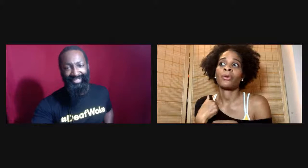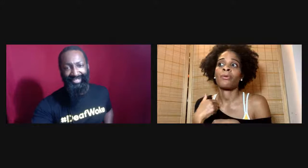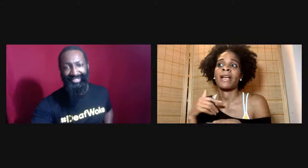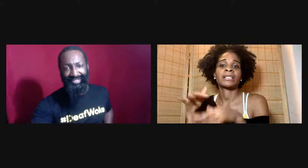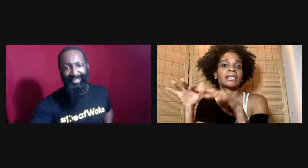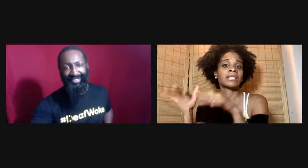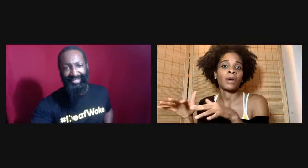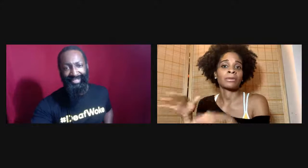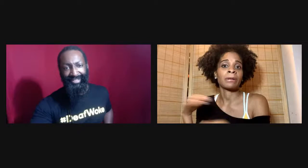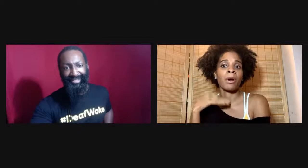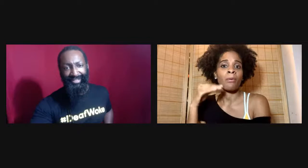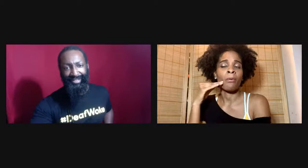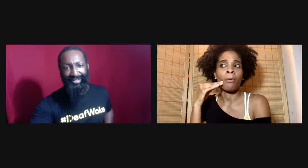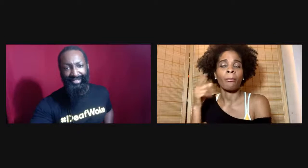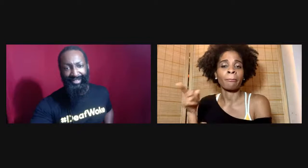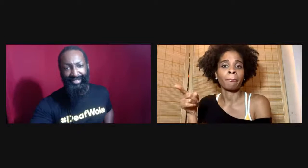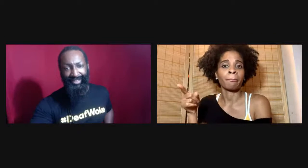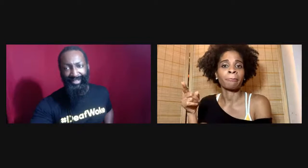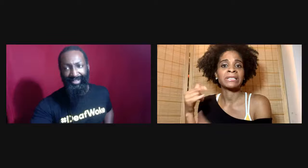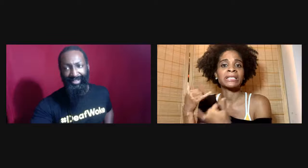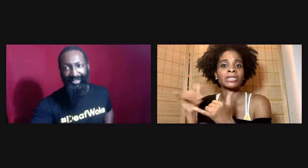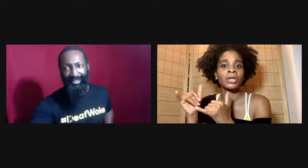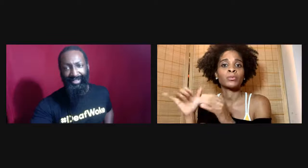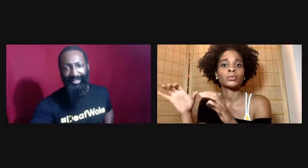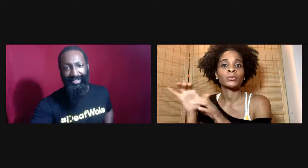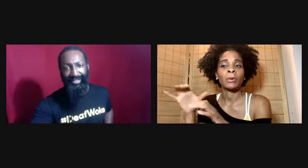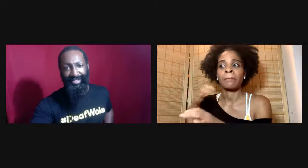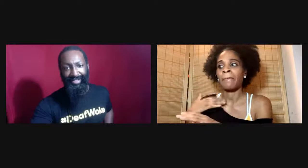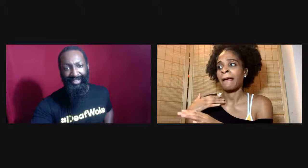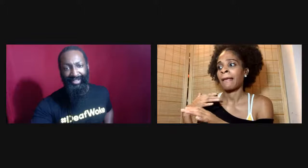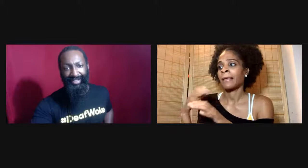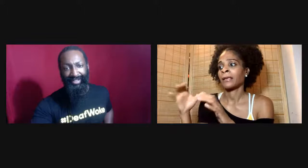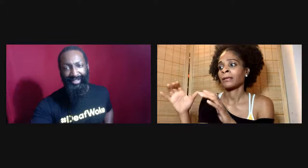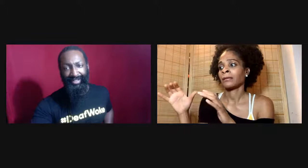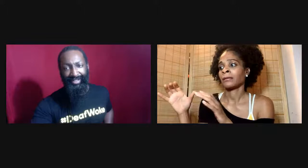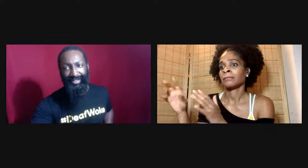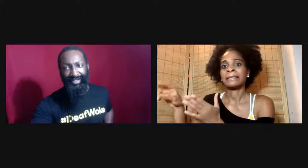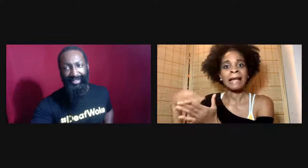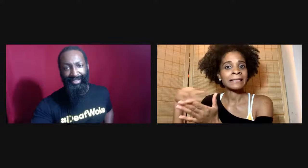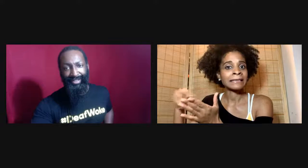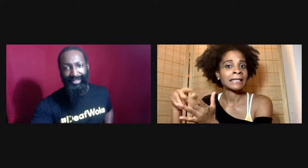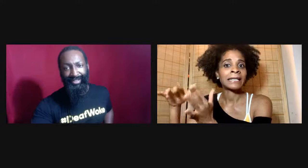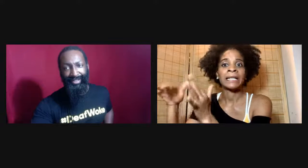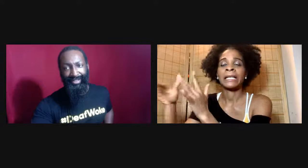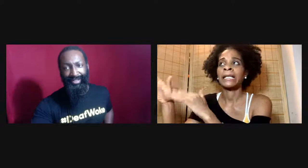Again, you know, I had finished college, and I was looking to settle down, you know, at home